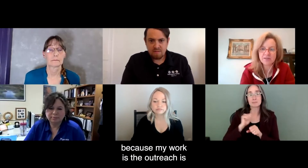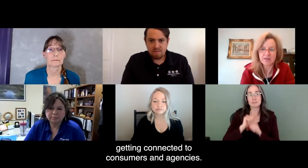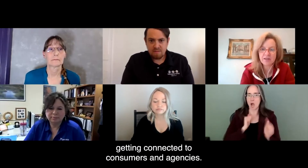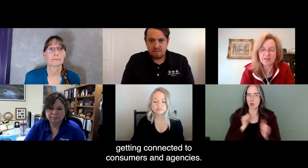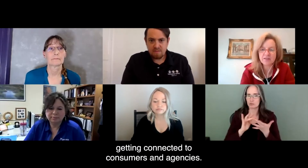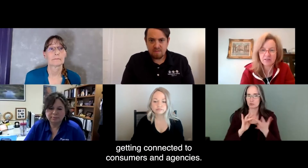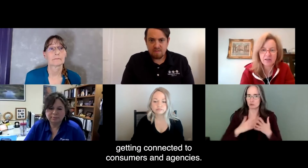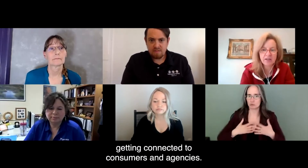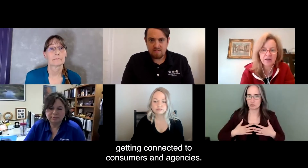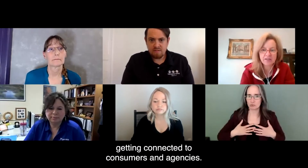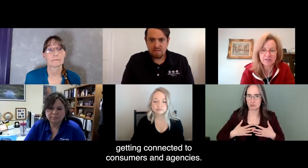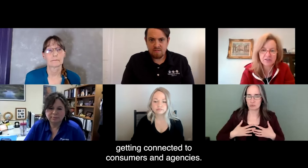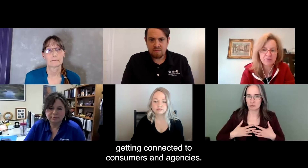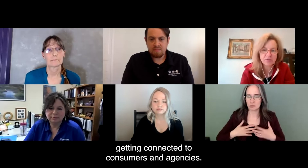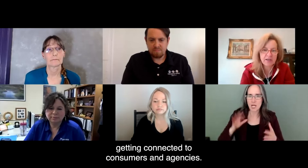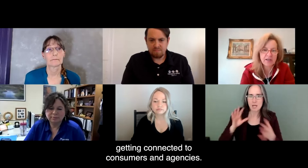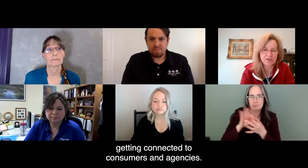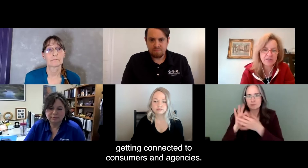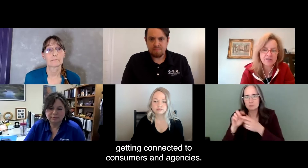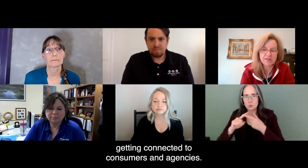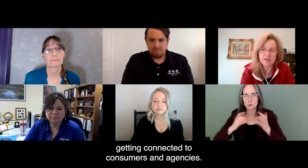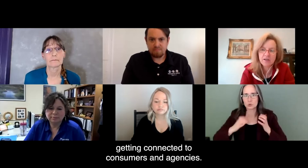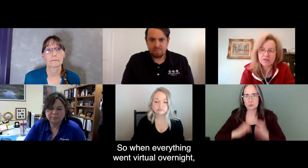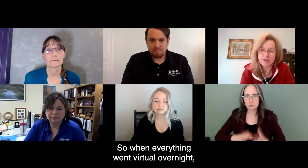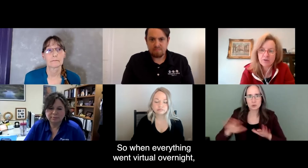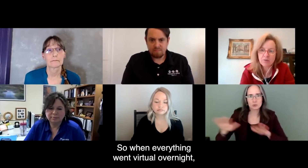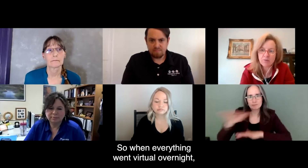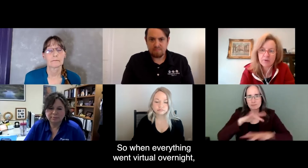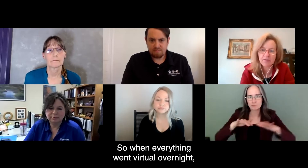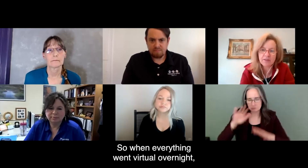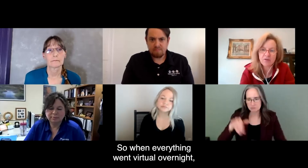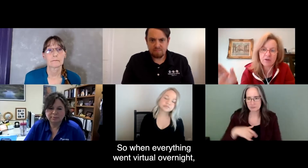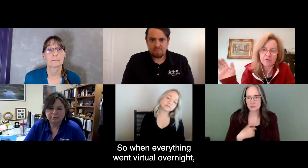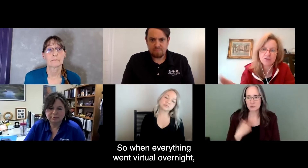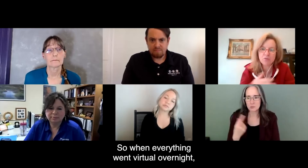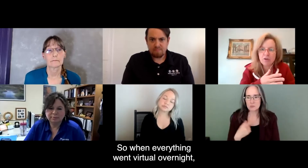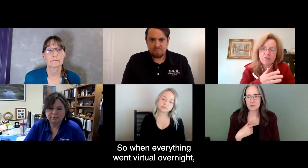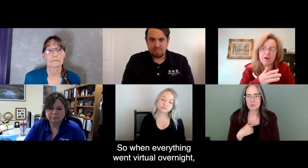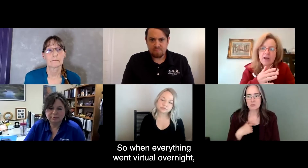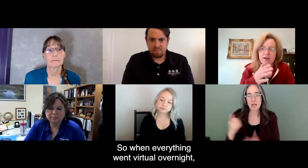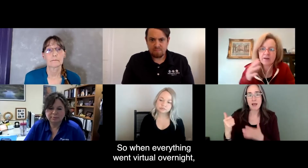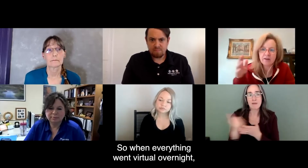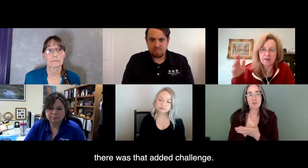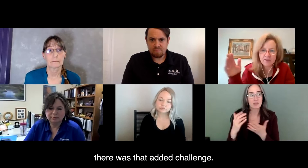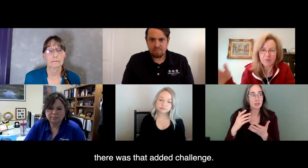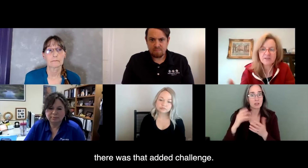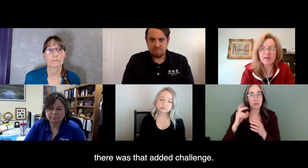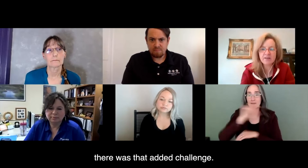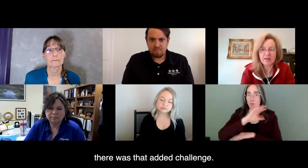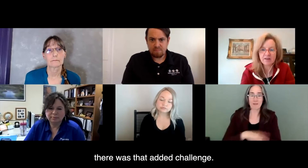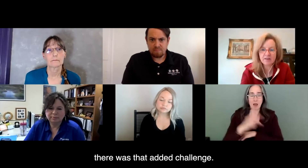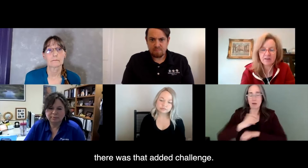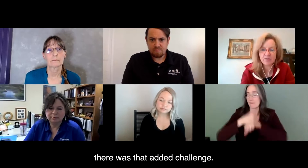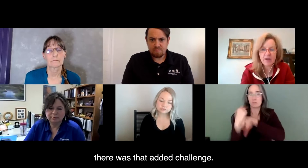is getting connected to consumers and agencies. So when everything went virtual overnight, there was